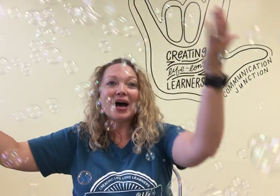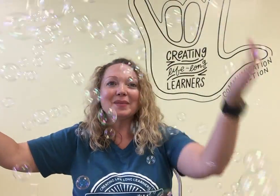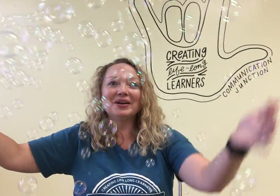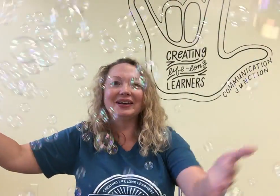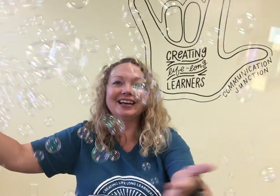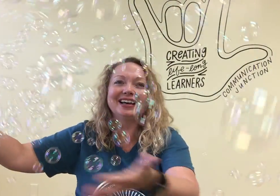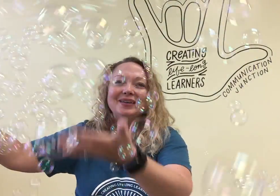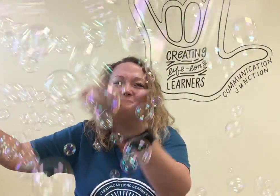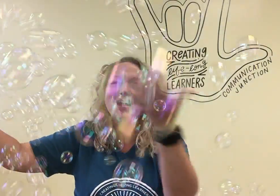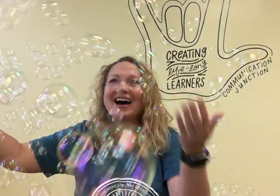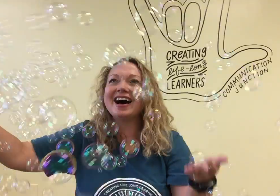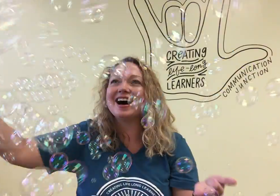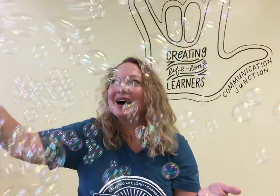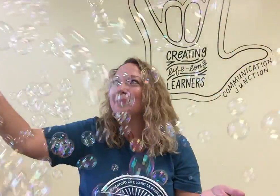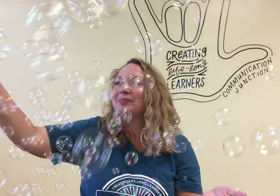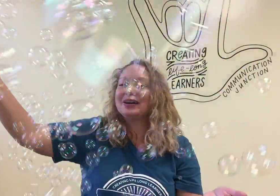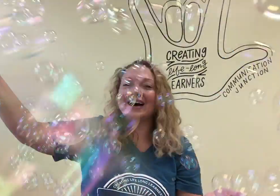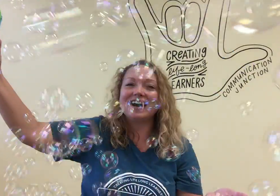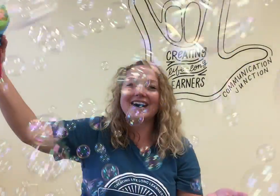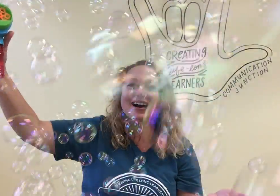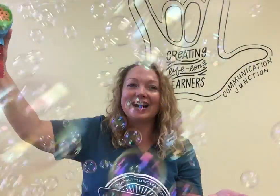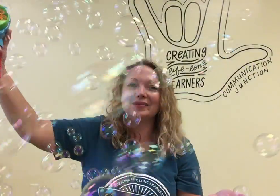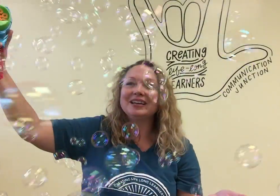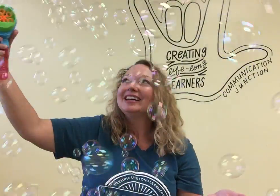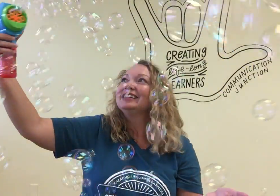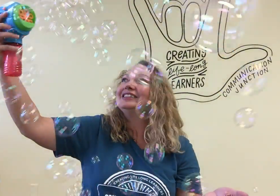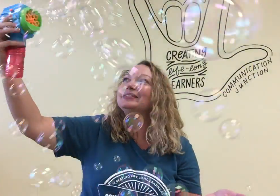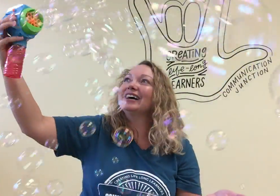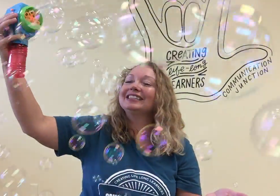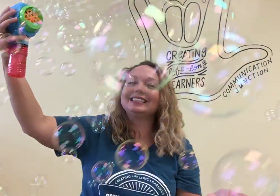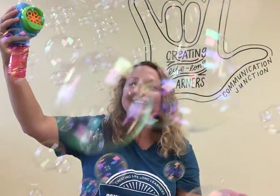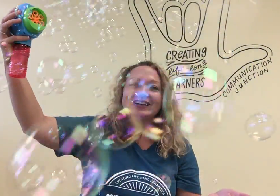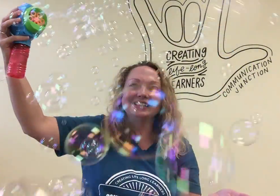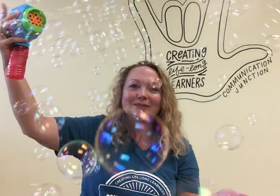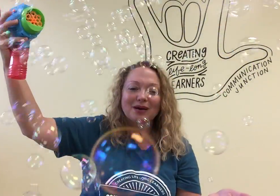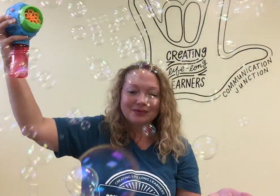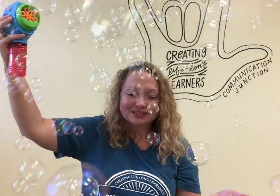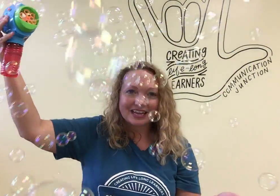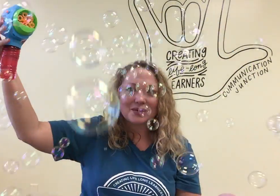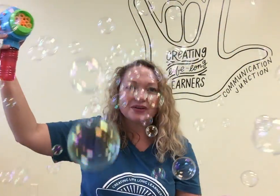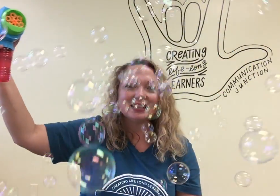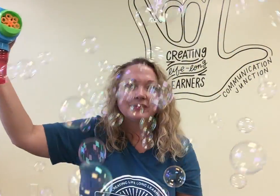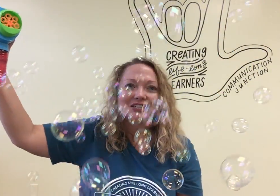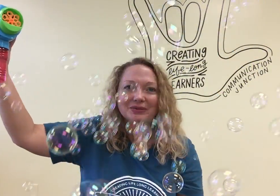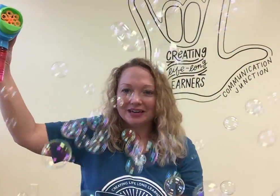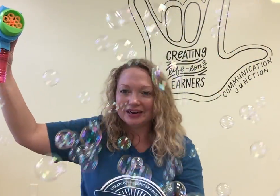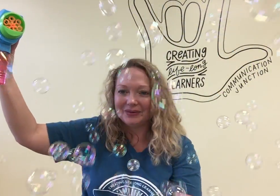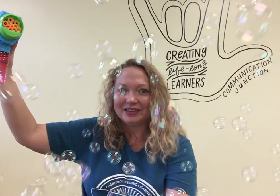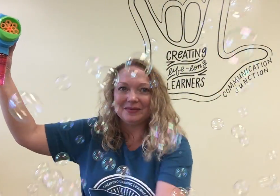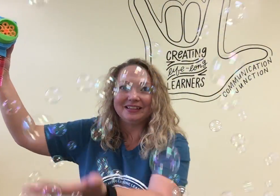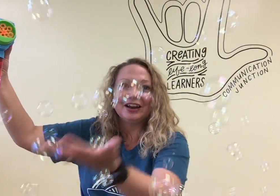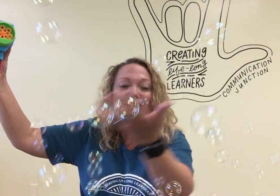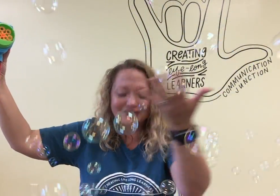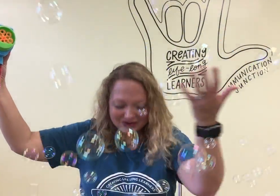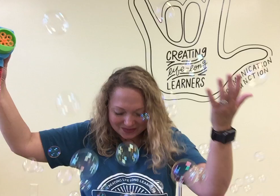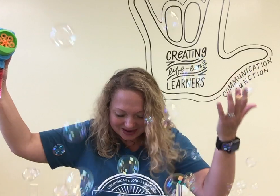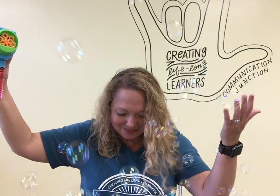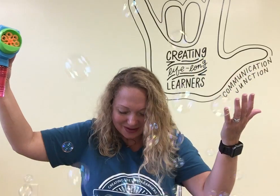Pop, pop, pop. Do you guys see all these bubbles? I really wish you were here with me. There are so many